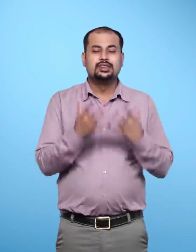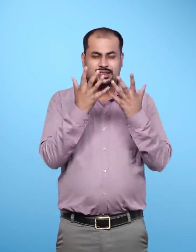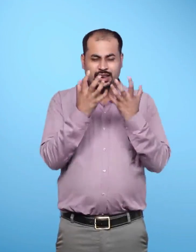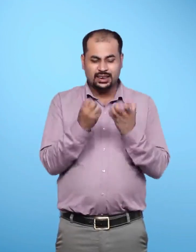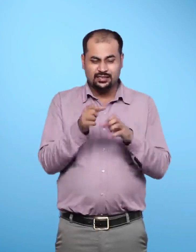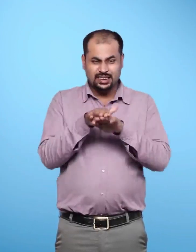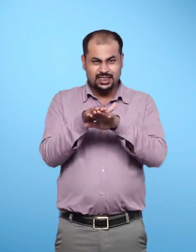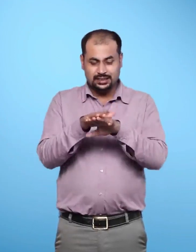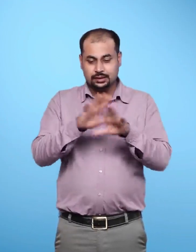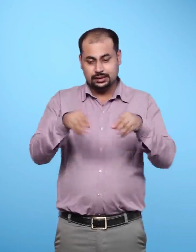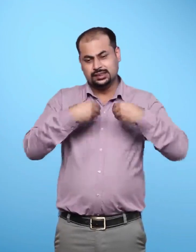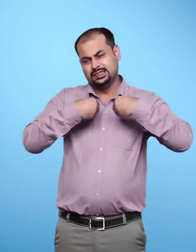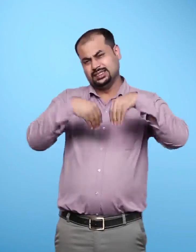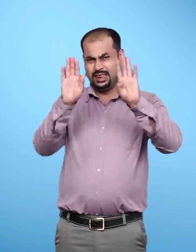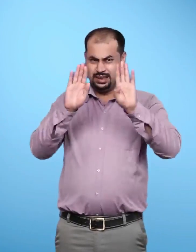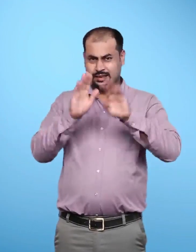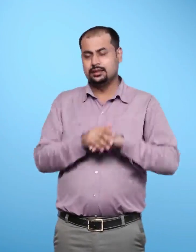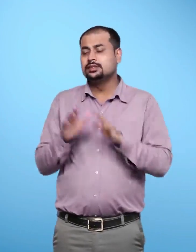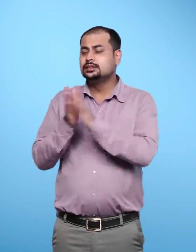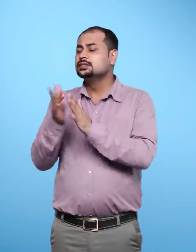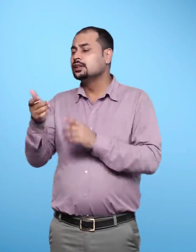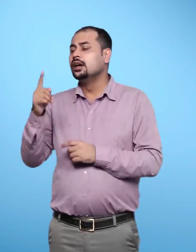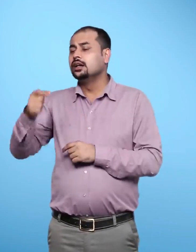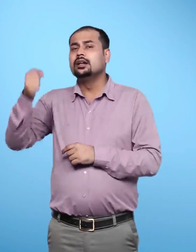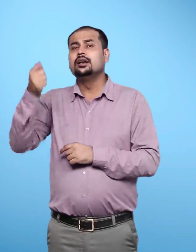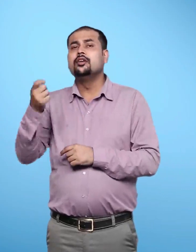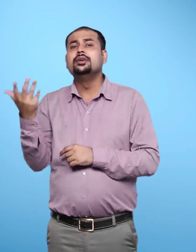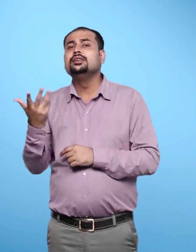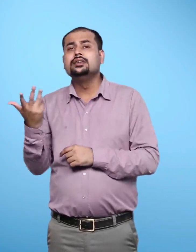We sell dried fish for Rs 70 per kilogram.